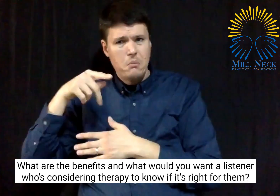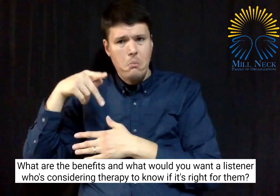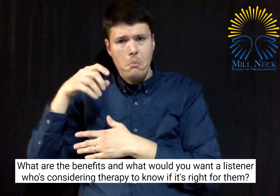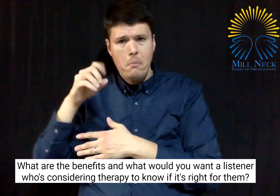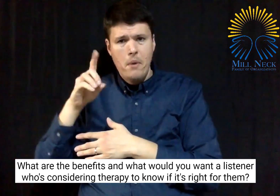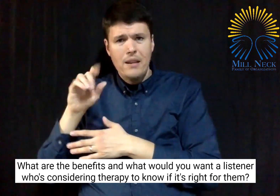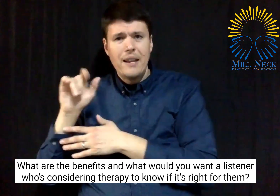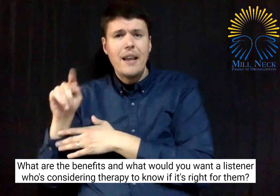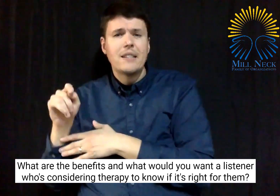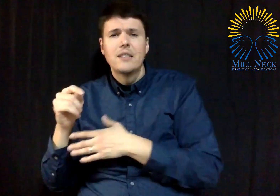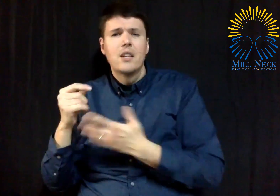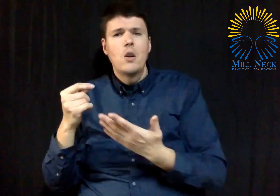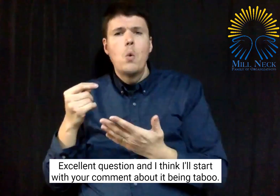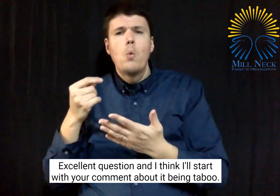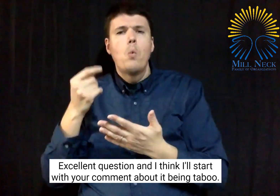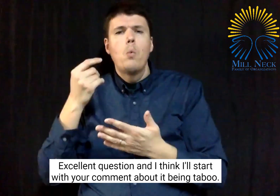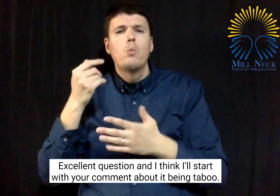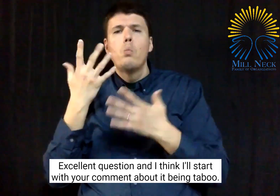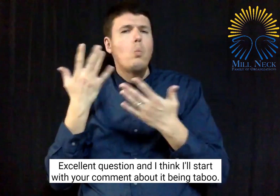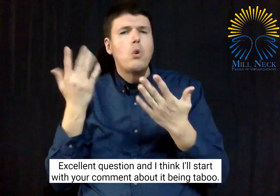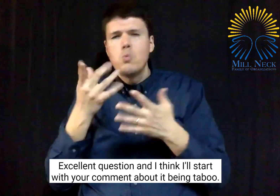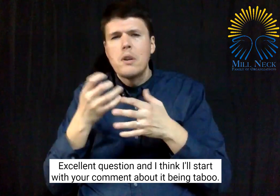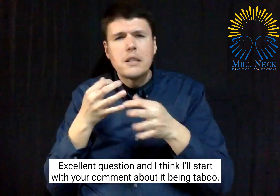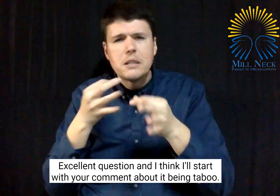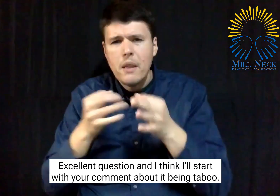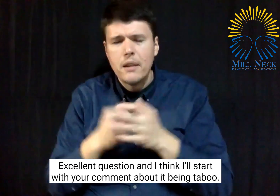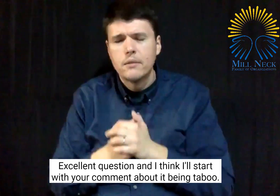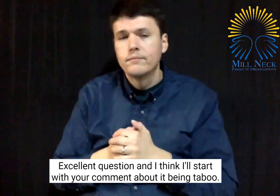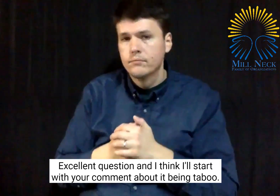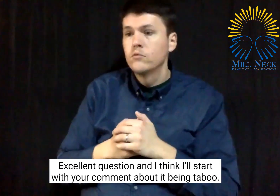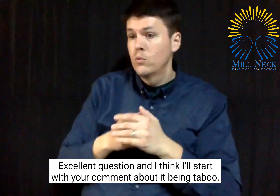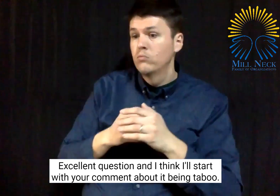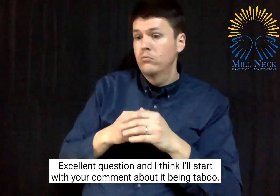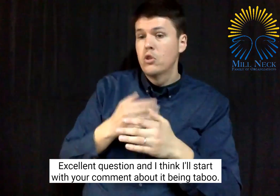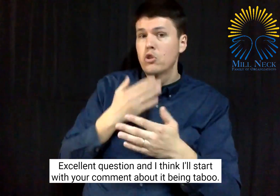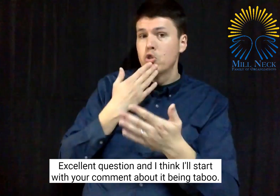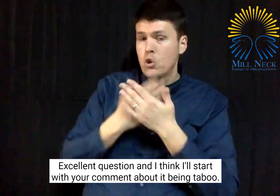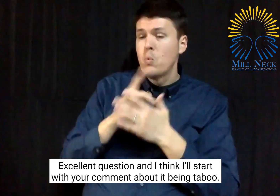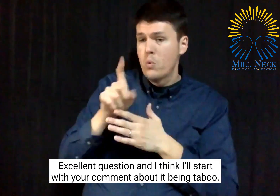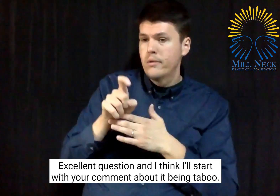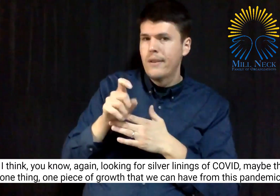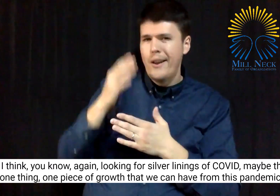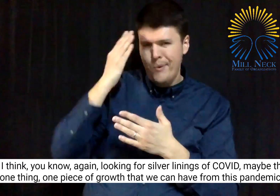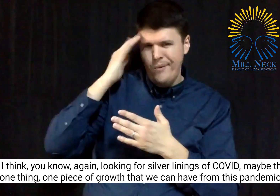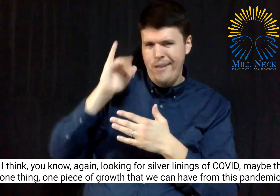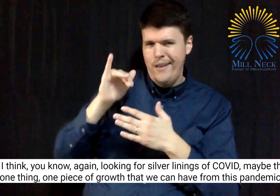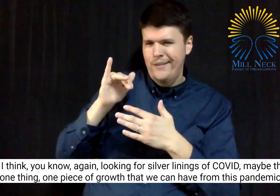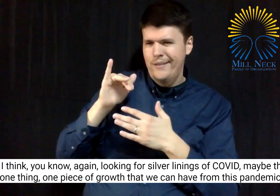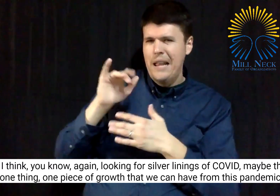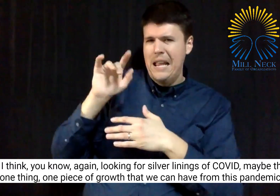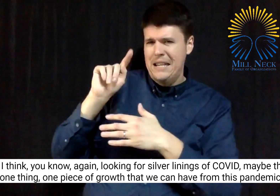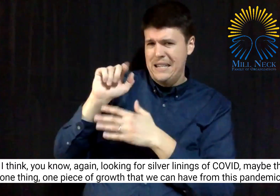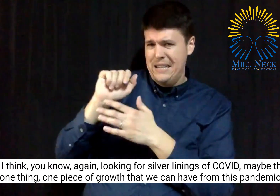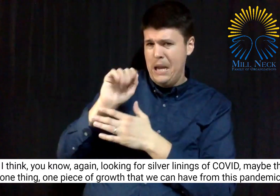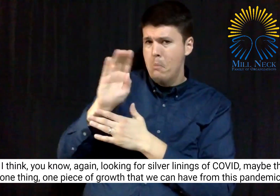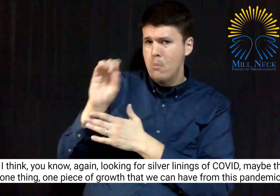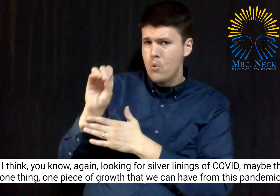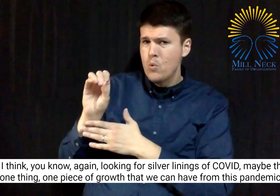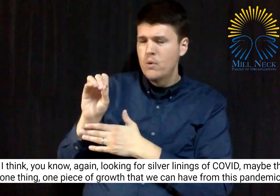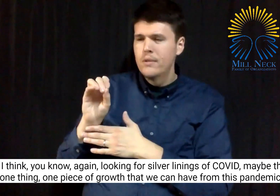right for them? Excellent question. And I think I'll start with your comment about it being taboo. And I think, again, looking for silver linings